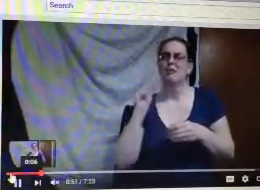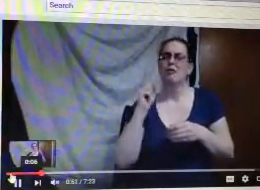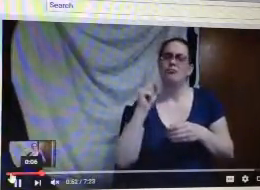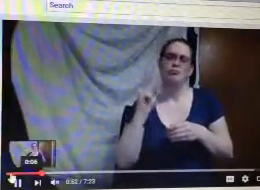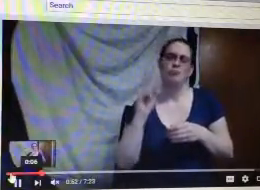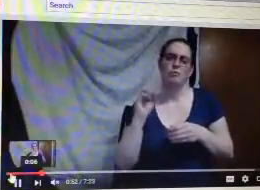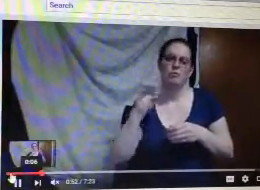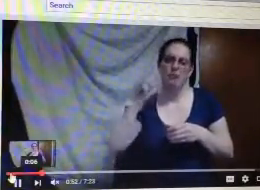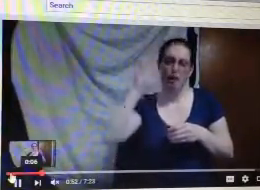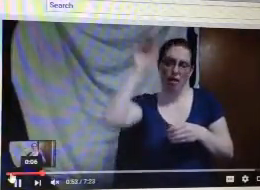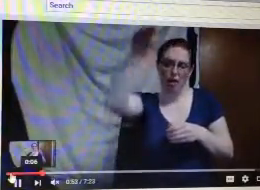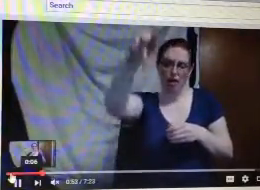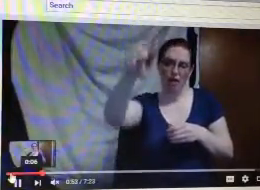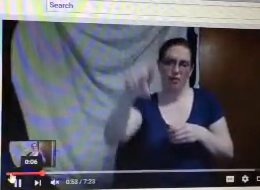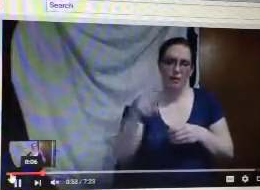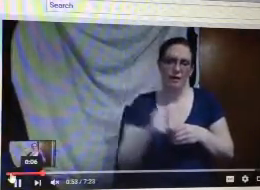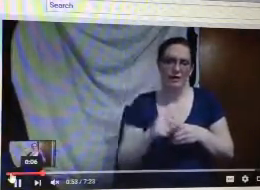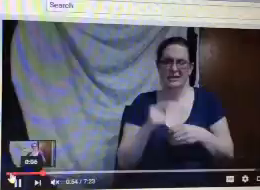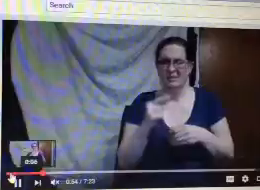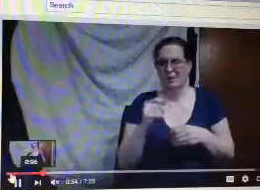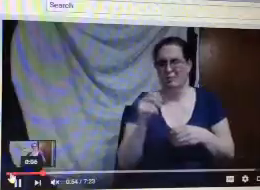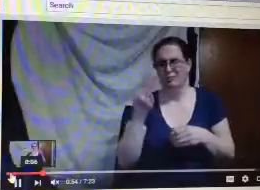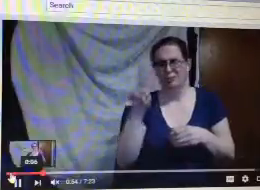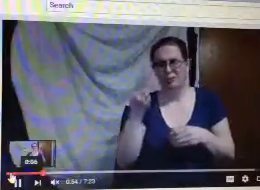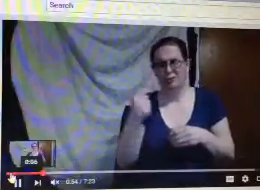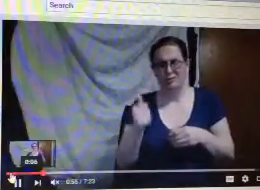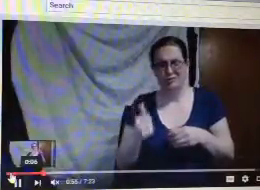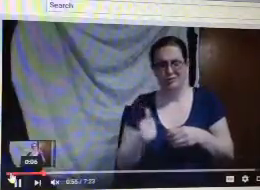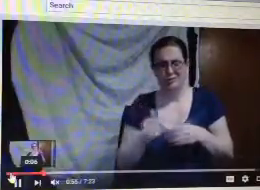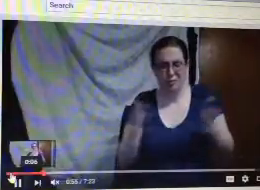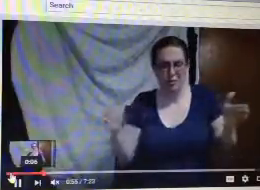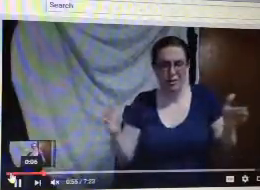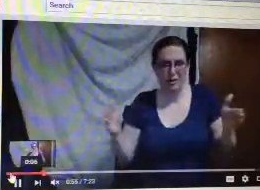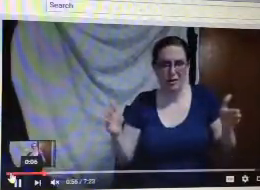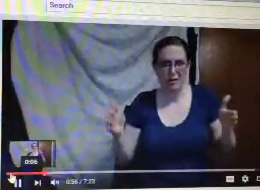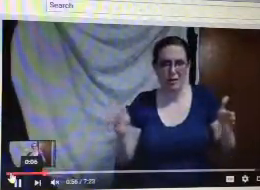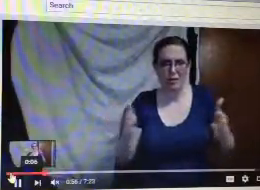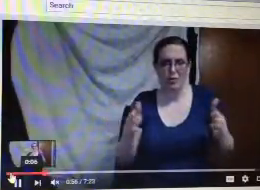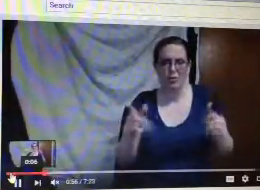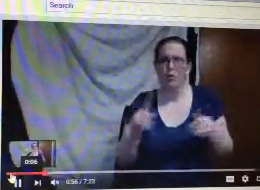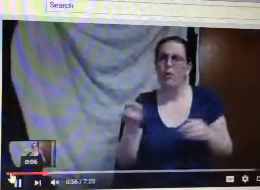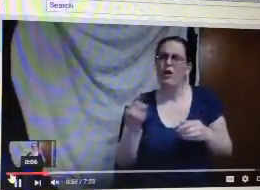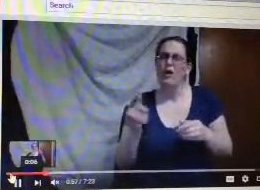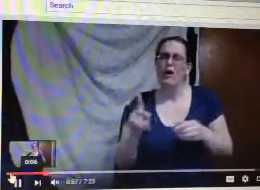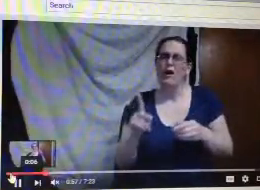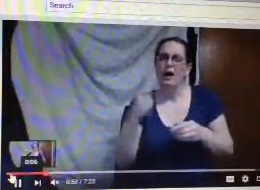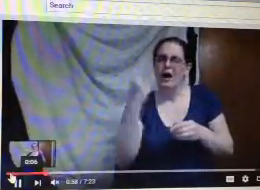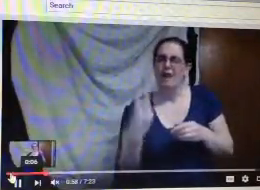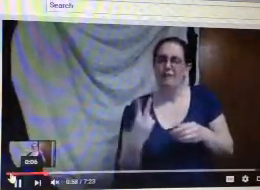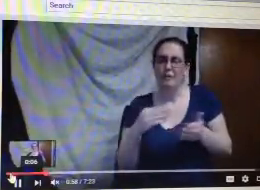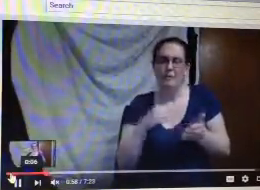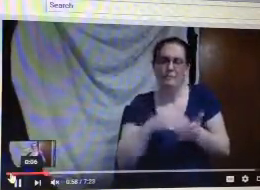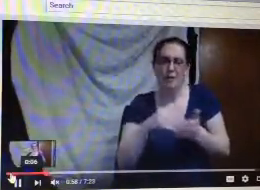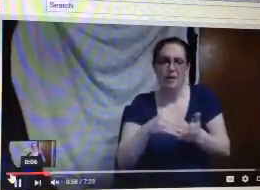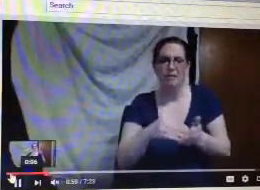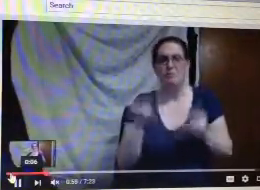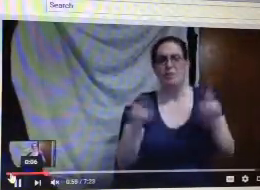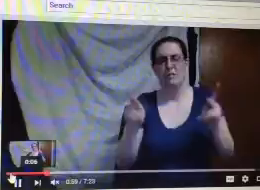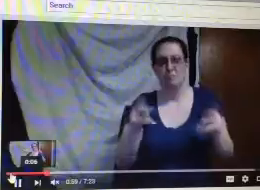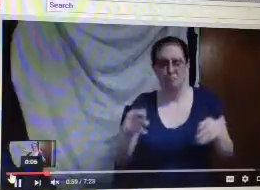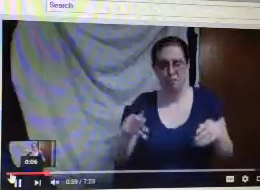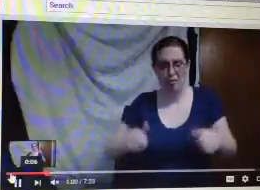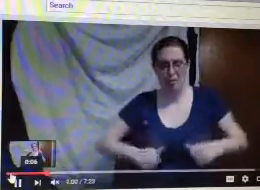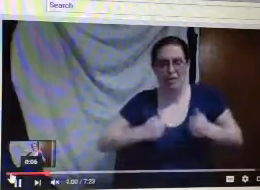In the oldest slums, about way out in the valley, where